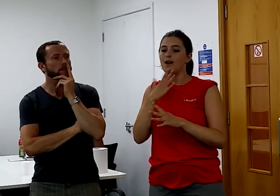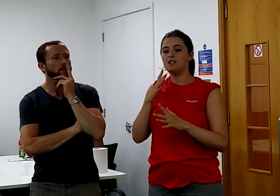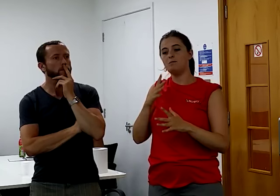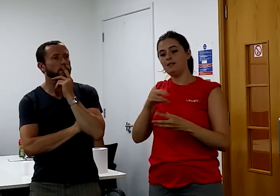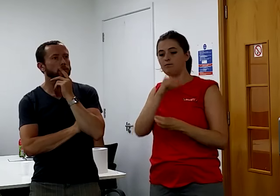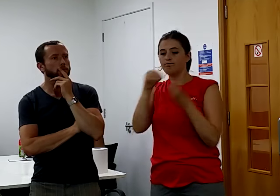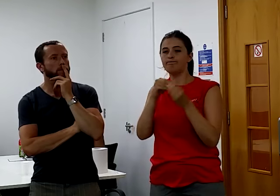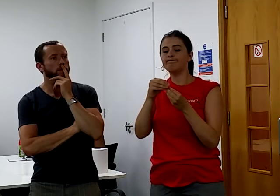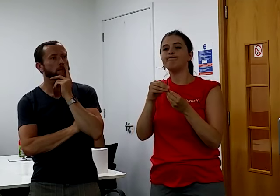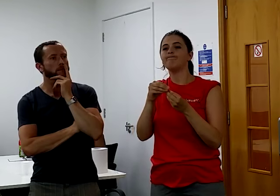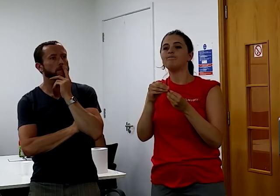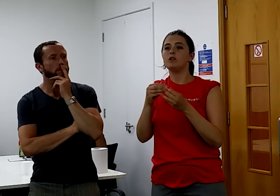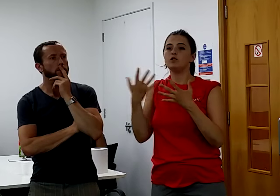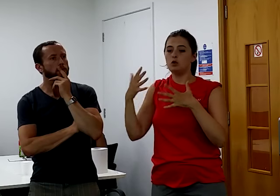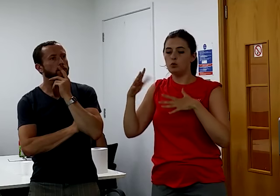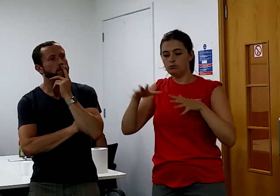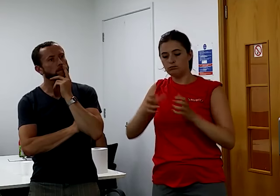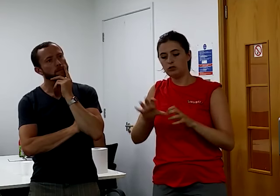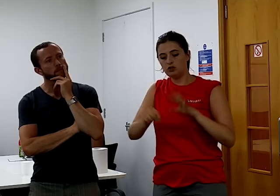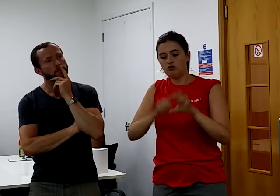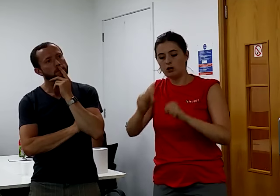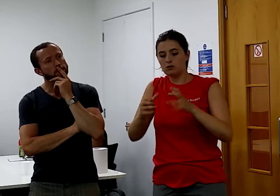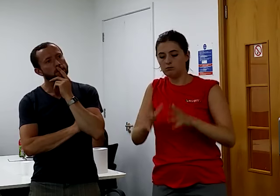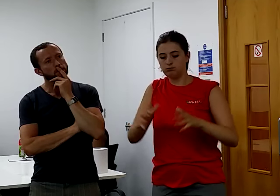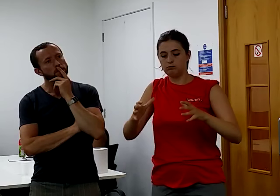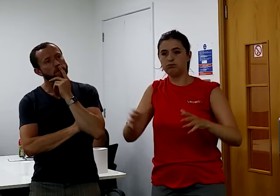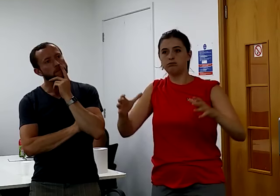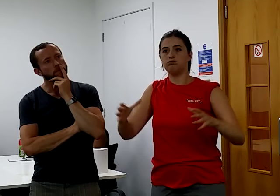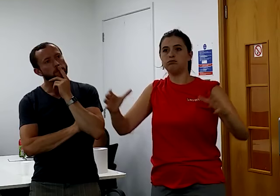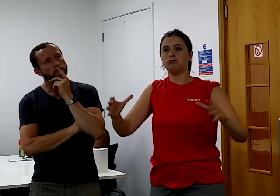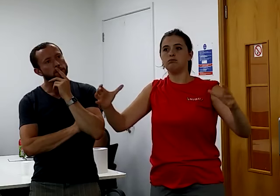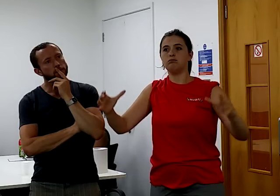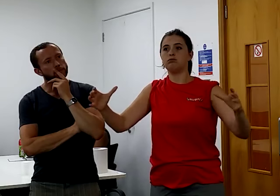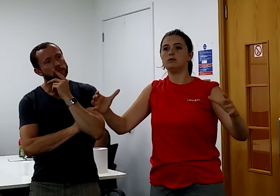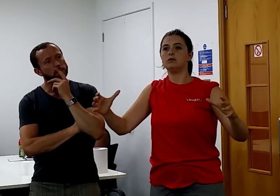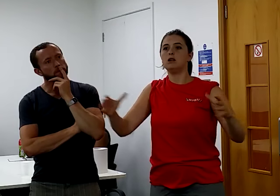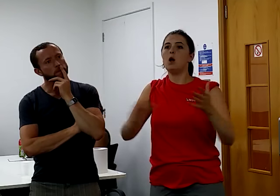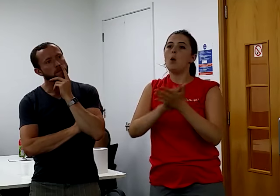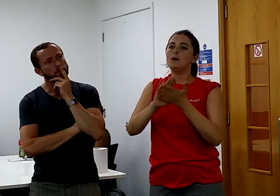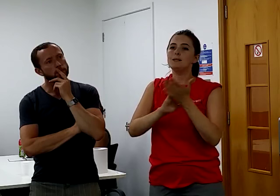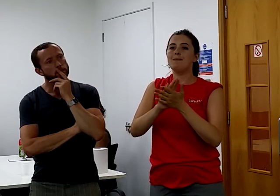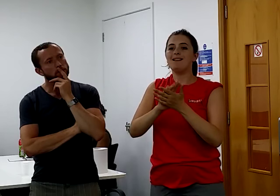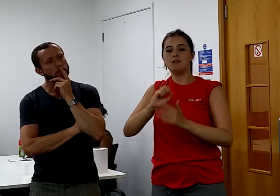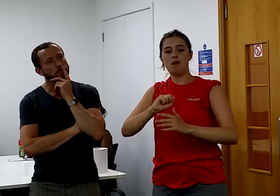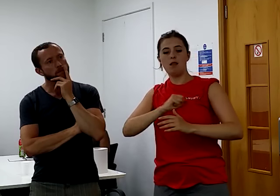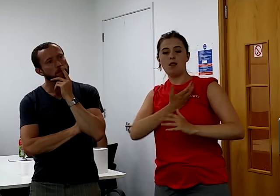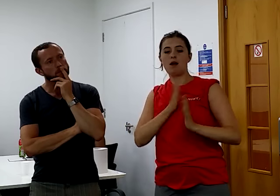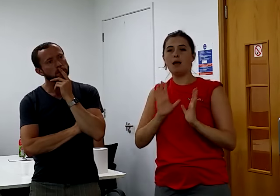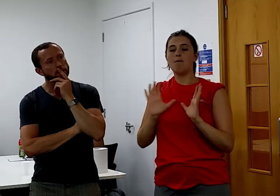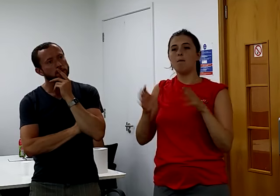all the struggles that will make it more likely that Jeremy Corbyn and a decent, half-decent Labour Party will get elected to office.